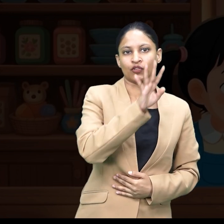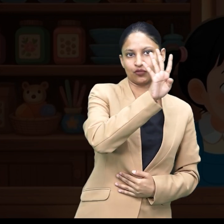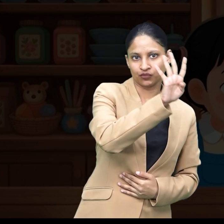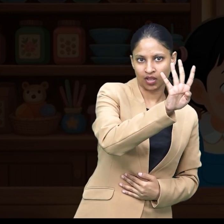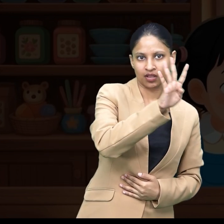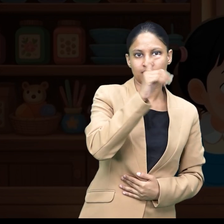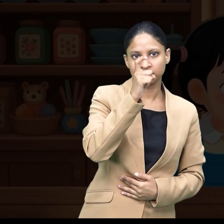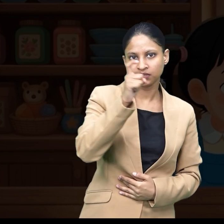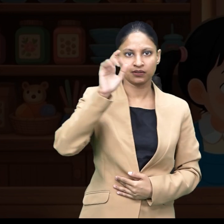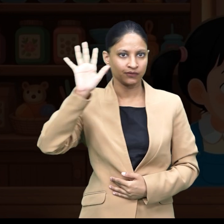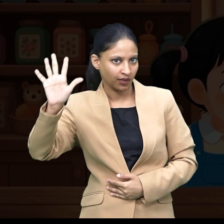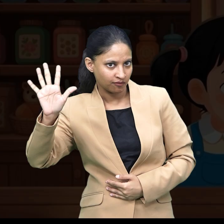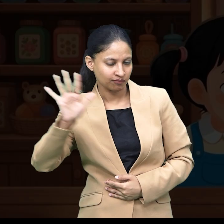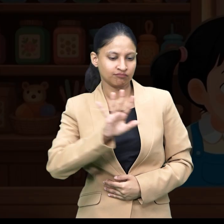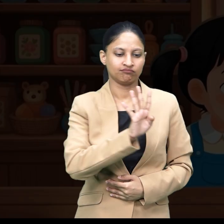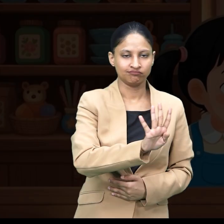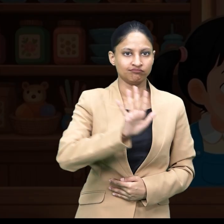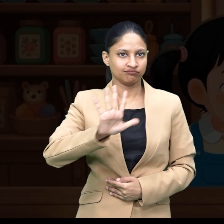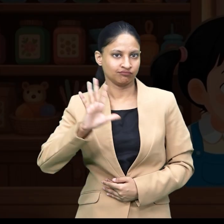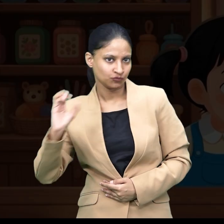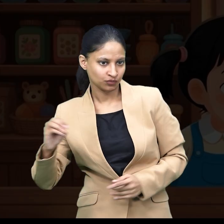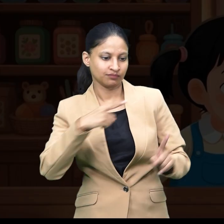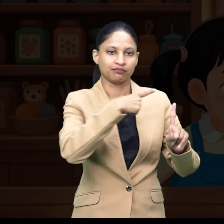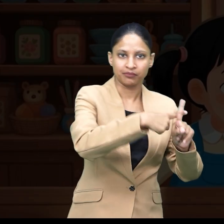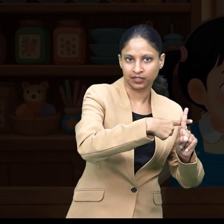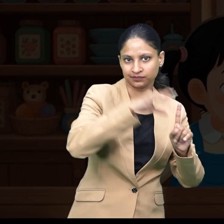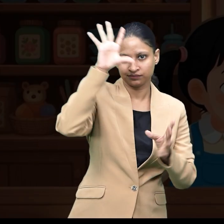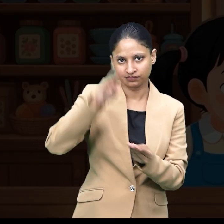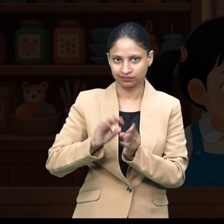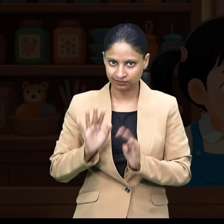Rupees 475 plus rupees 450.